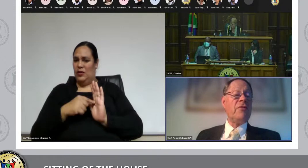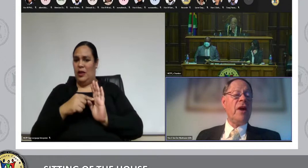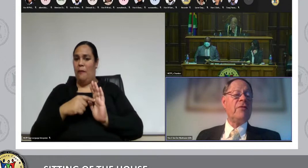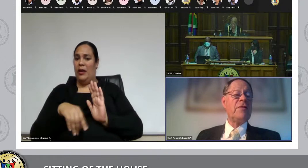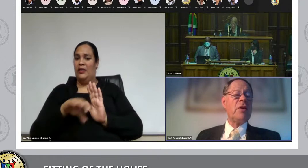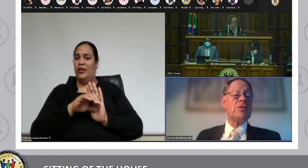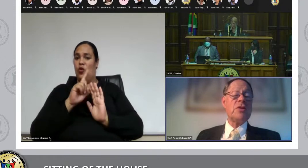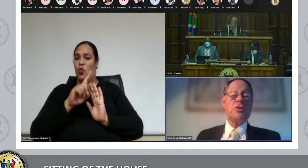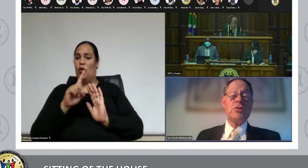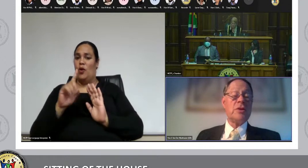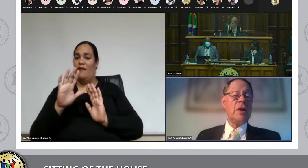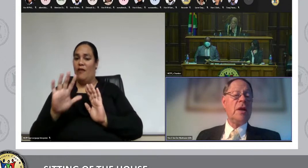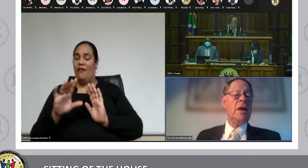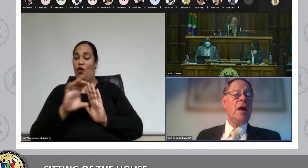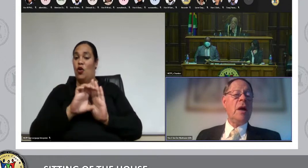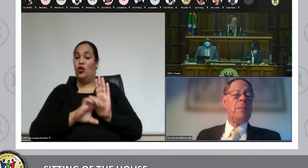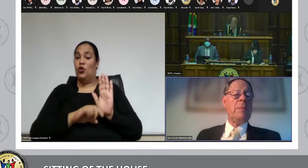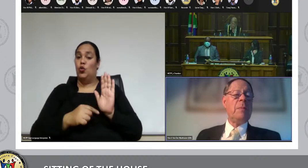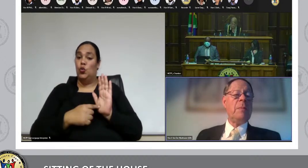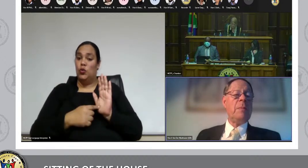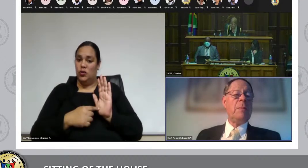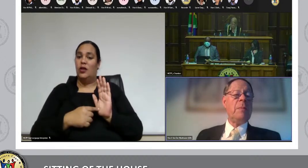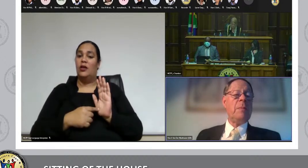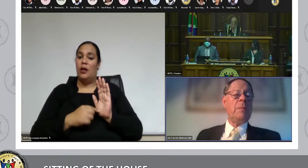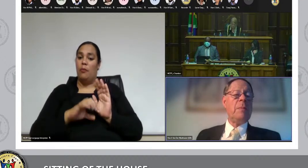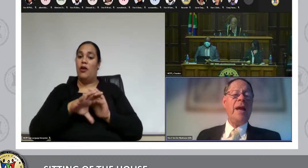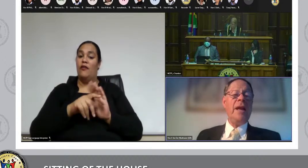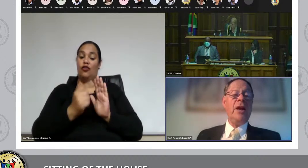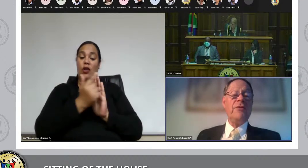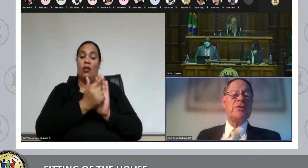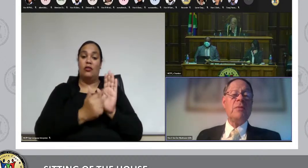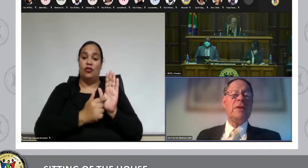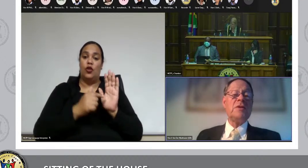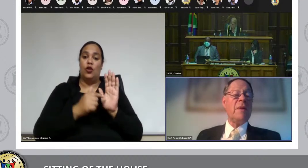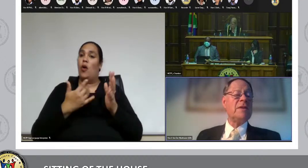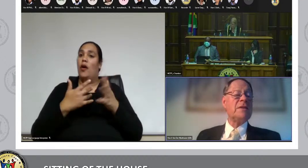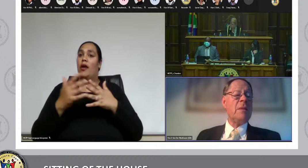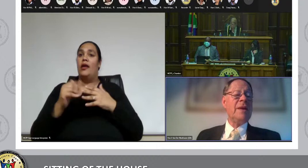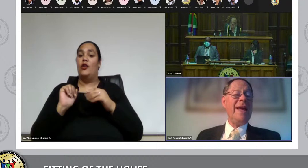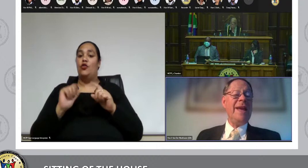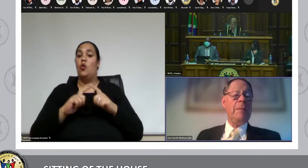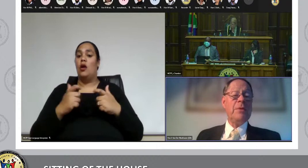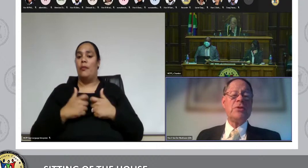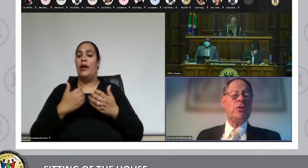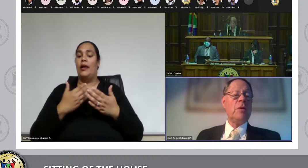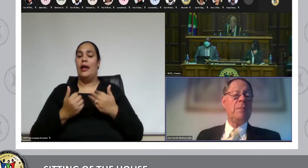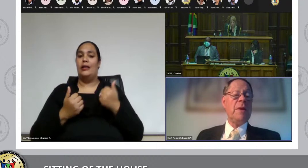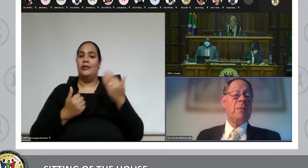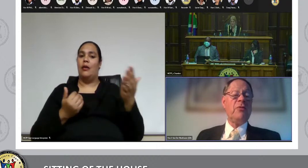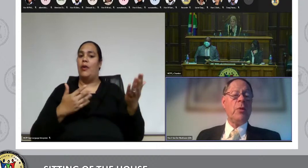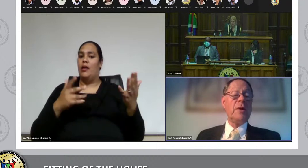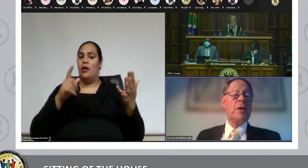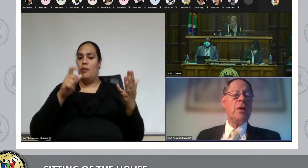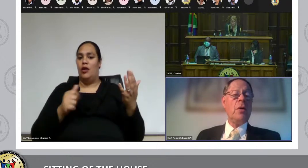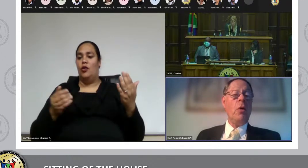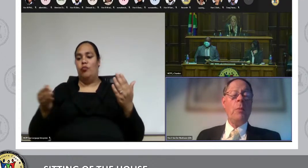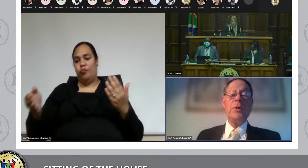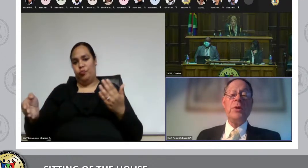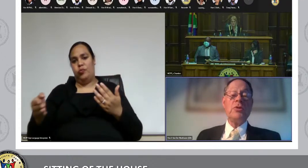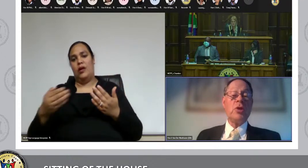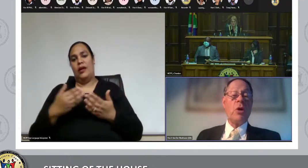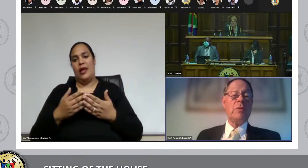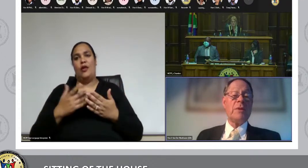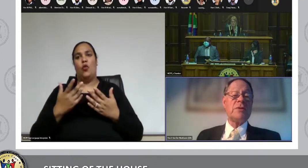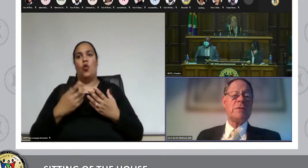Section 115 of the Constitution, a provincial legislature or any of its committees may summon any person to appear before it